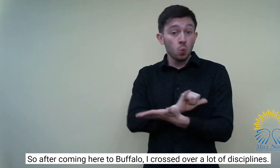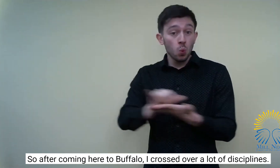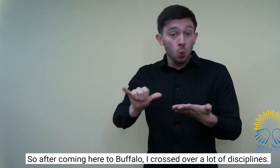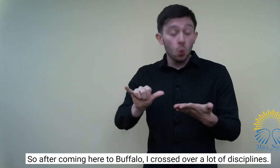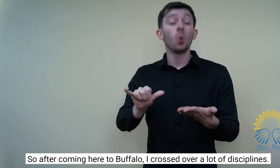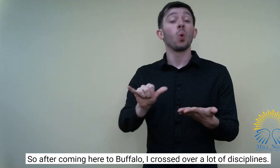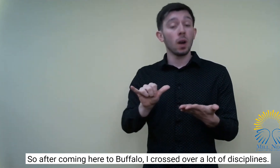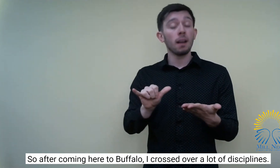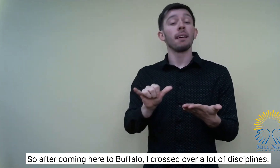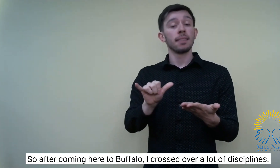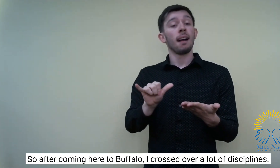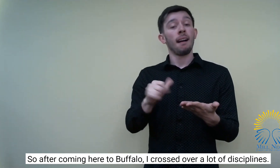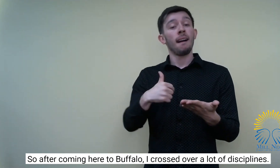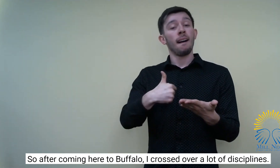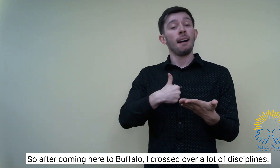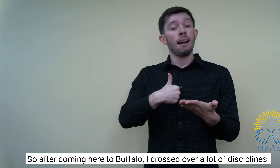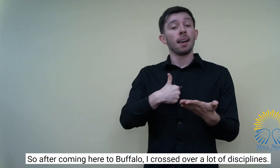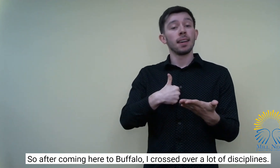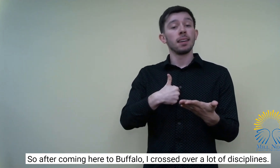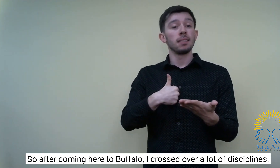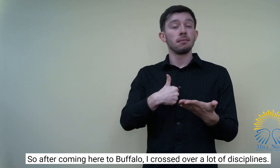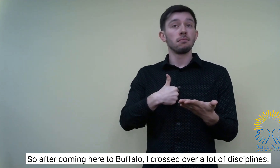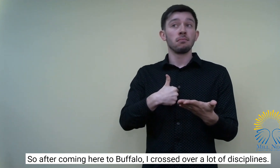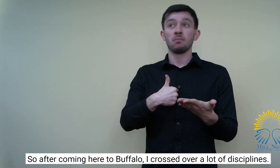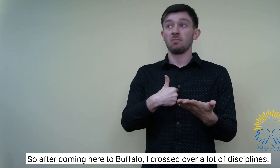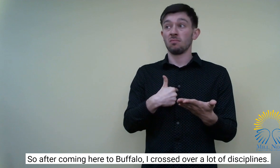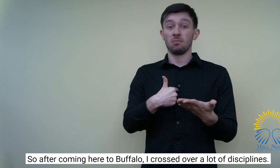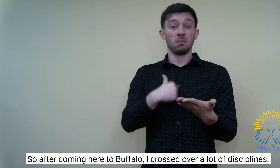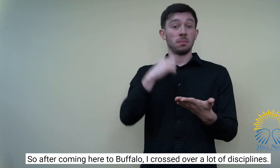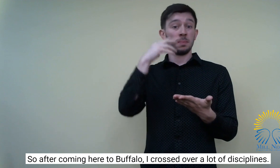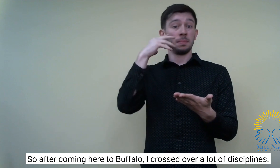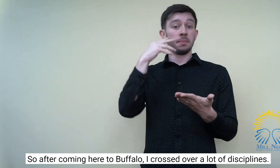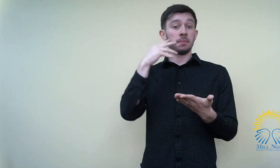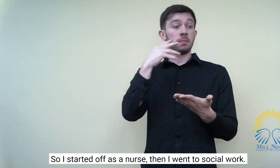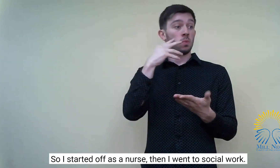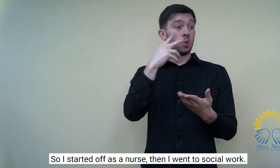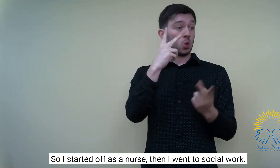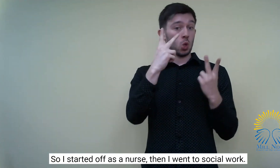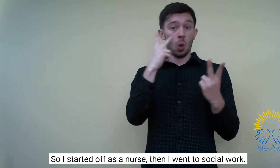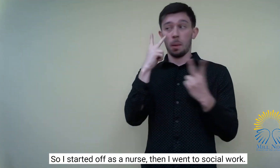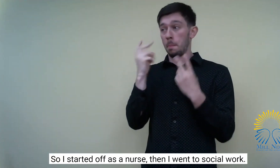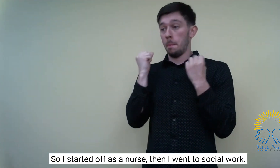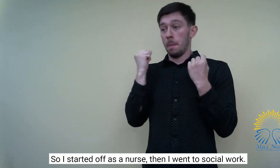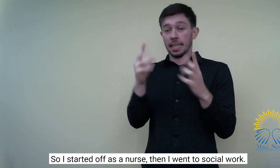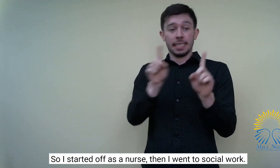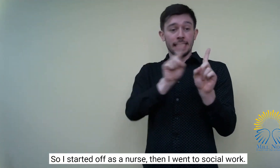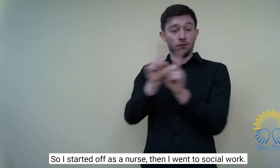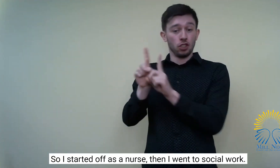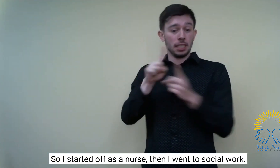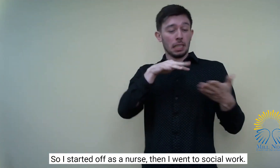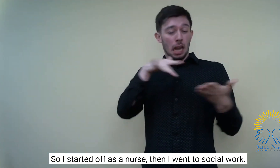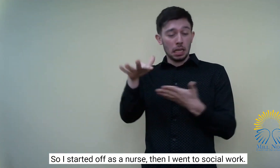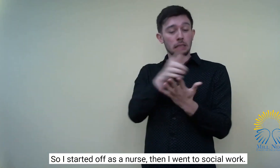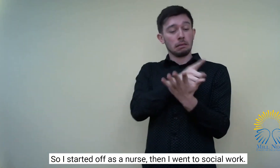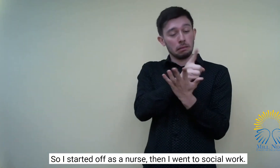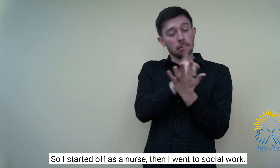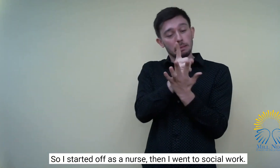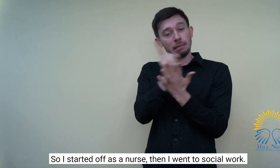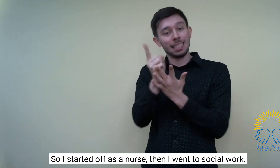over a lot of disciplines. So I started off as a nurse, then I went to